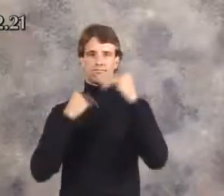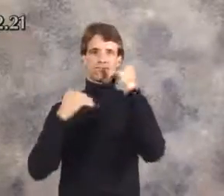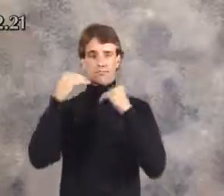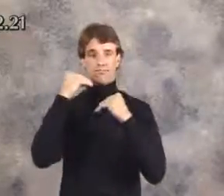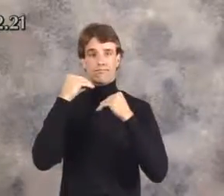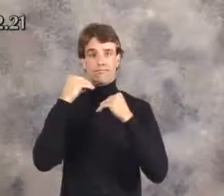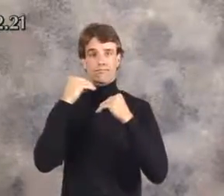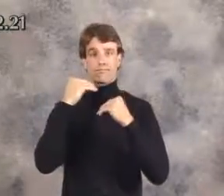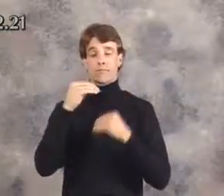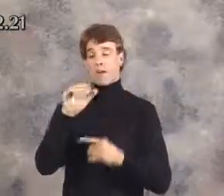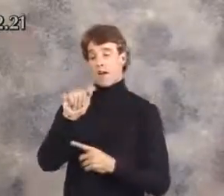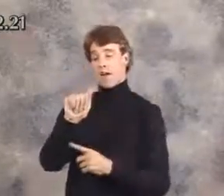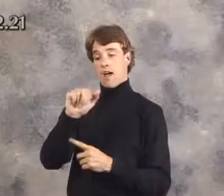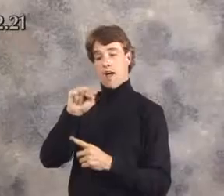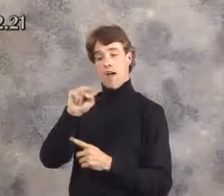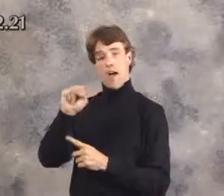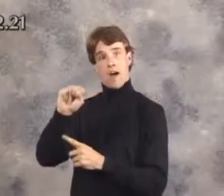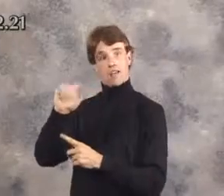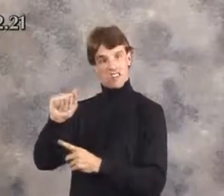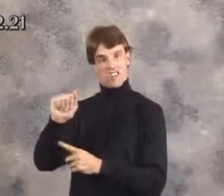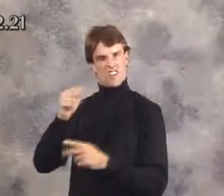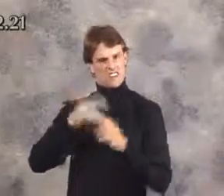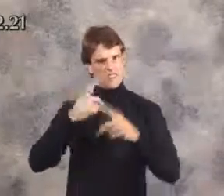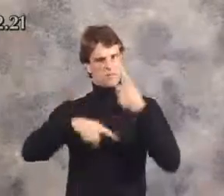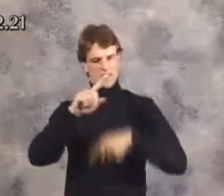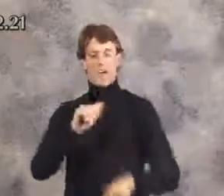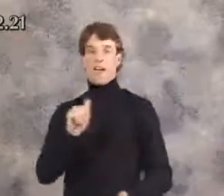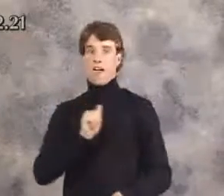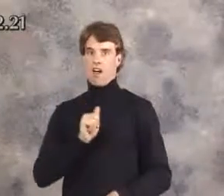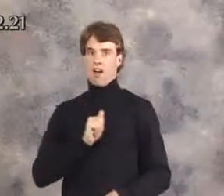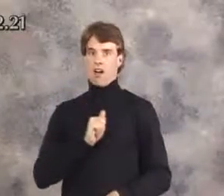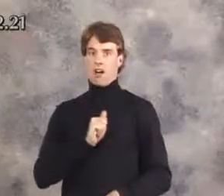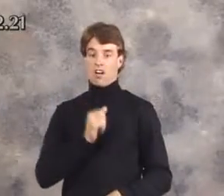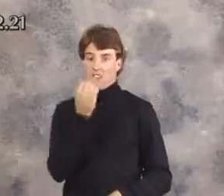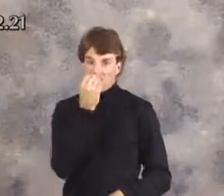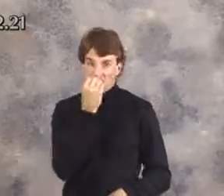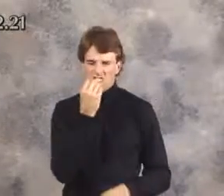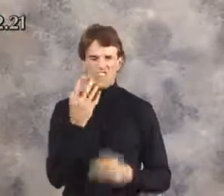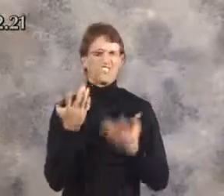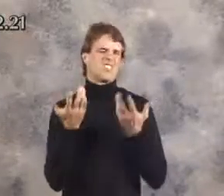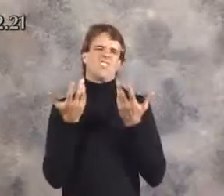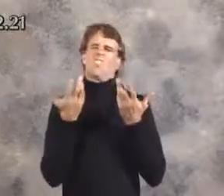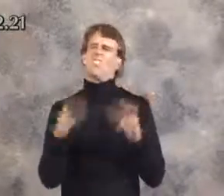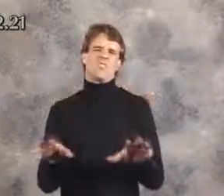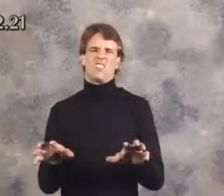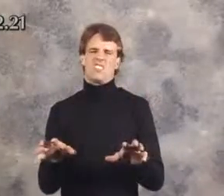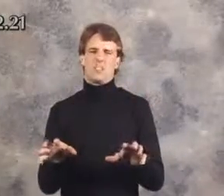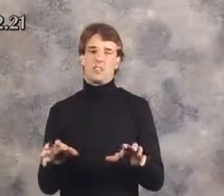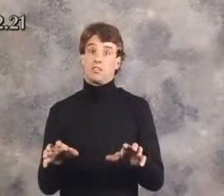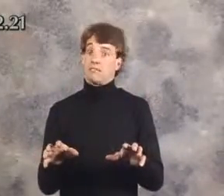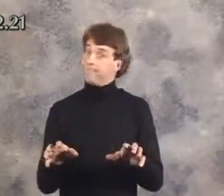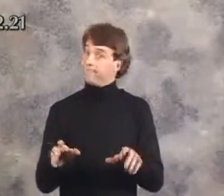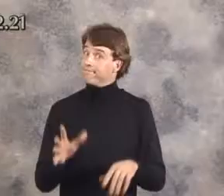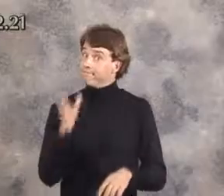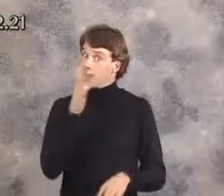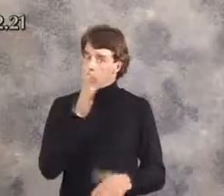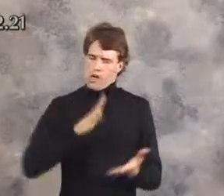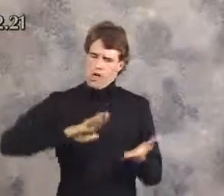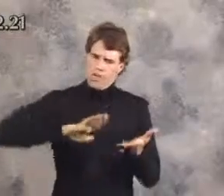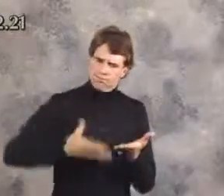at breakfast, Anna, whose name sign is this, didn't want to eat. Now the